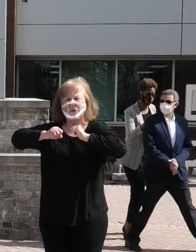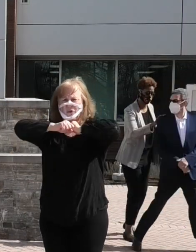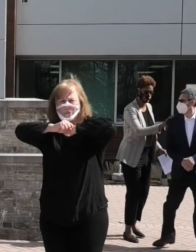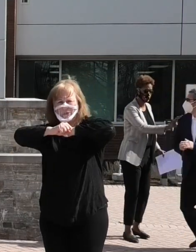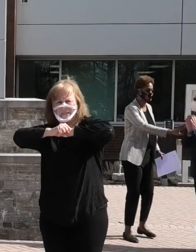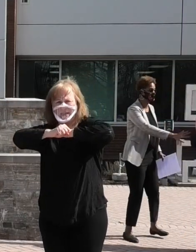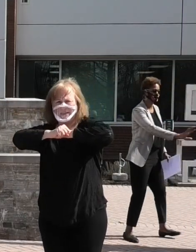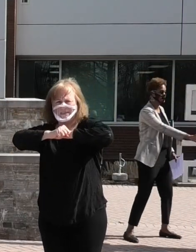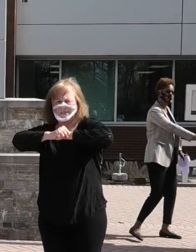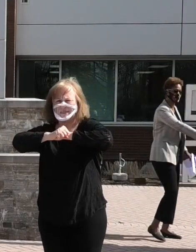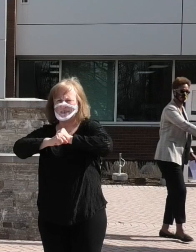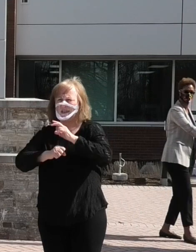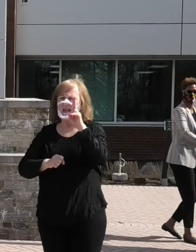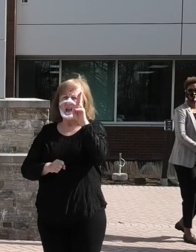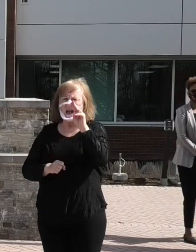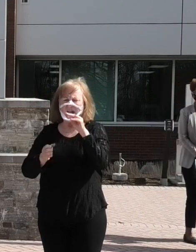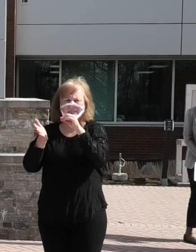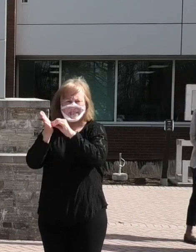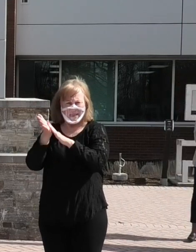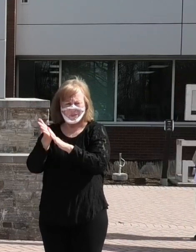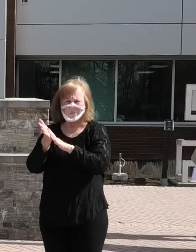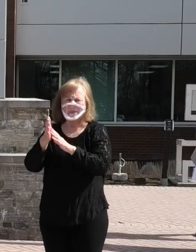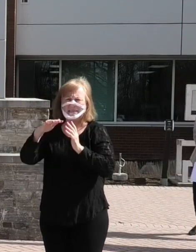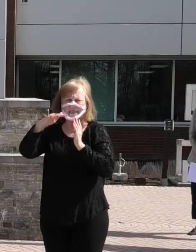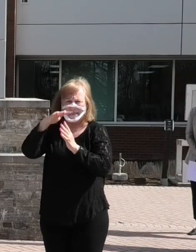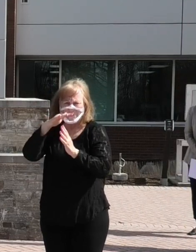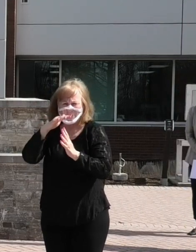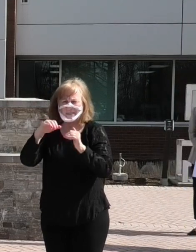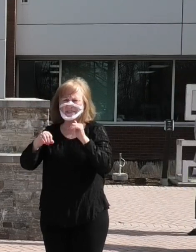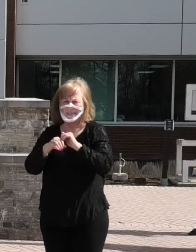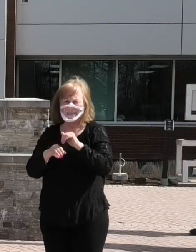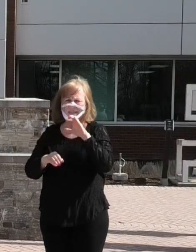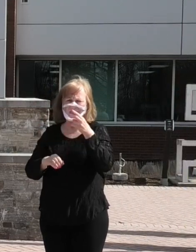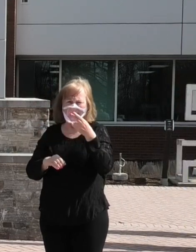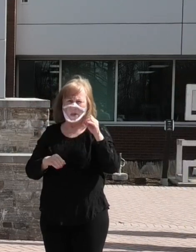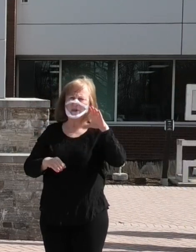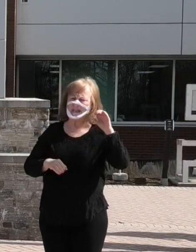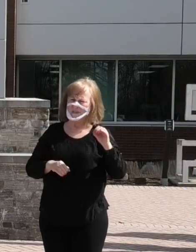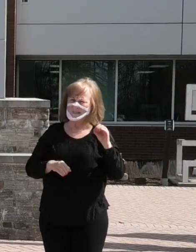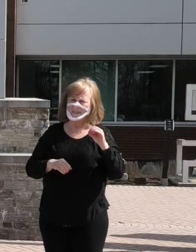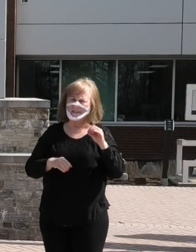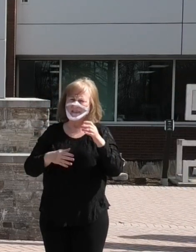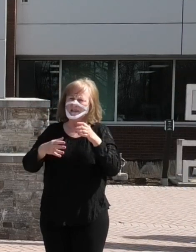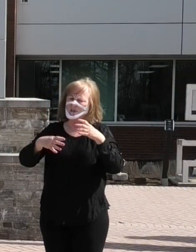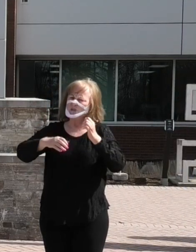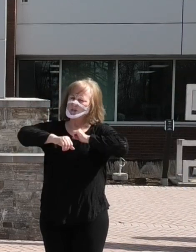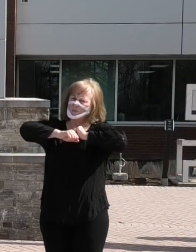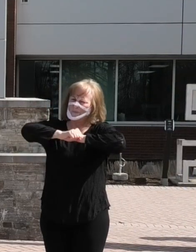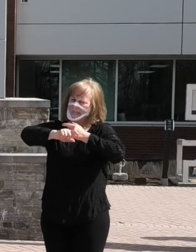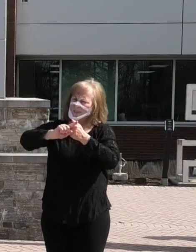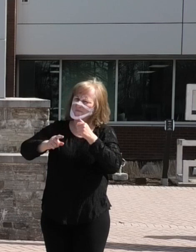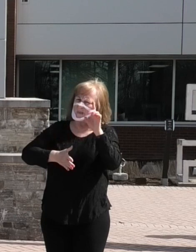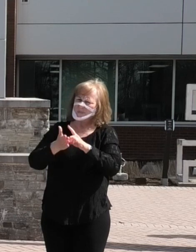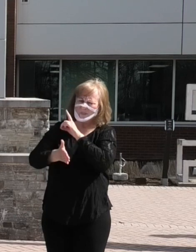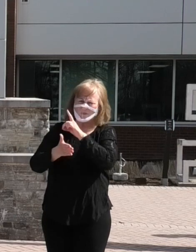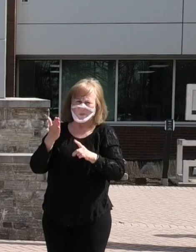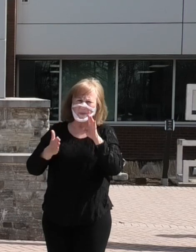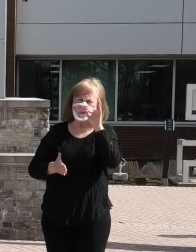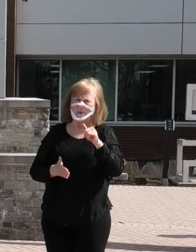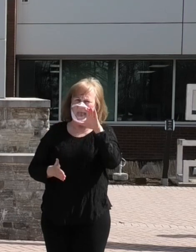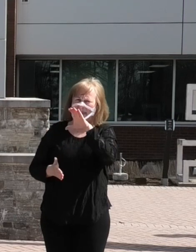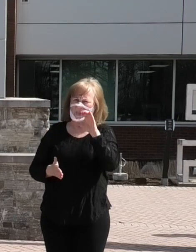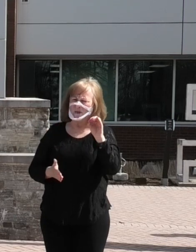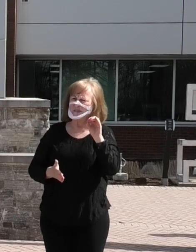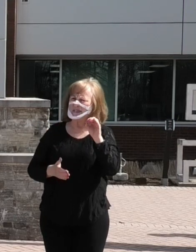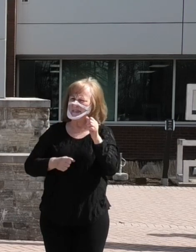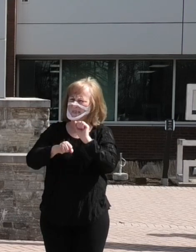protect undocumented immigrants in Howard County from discrimination by county